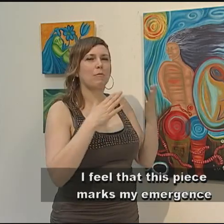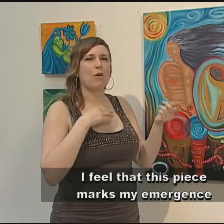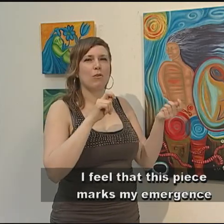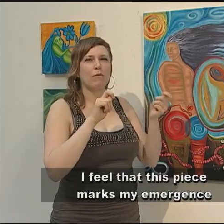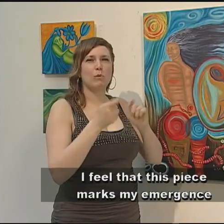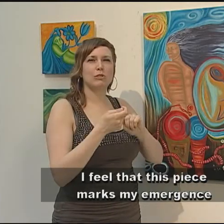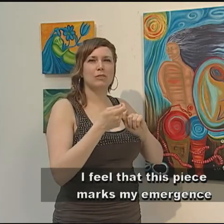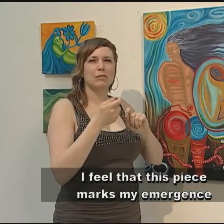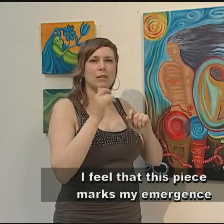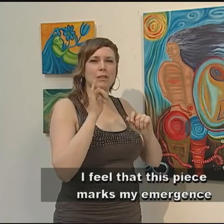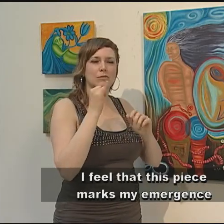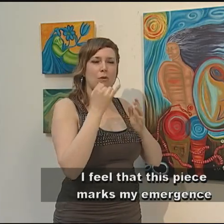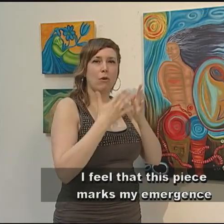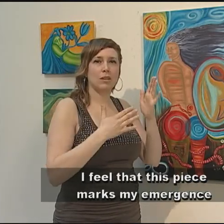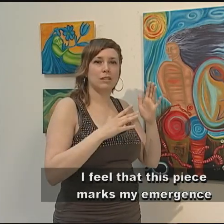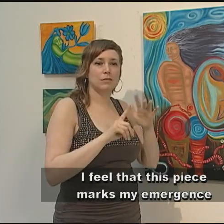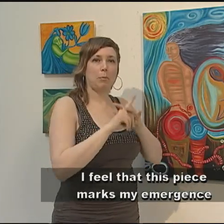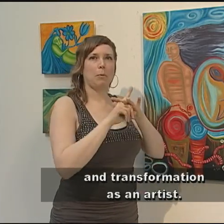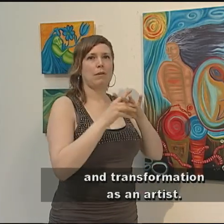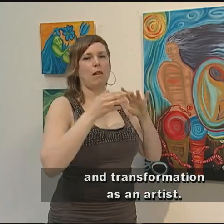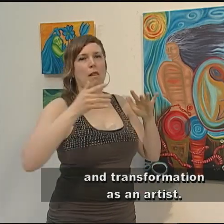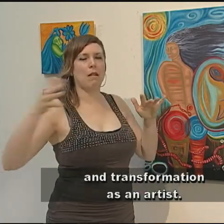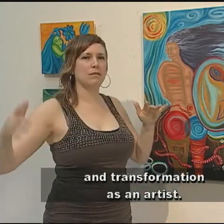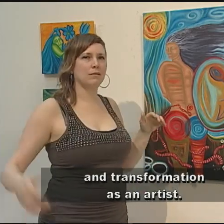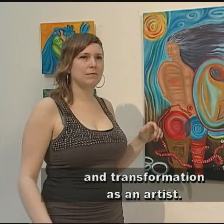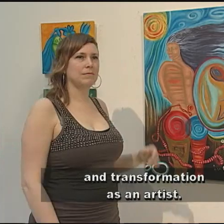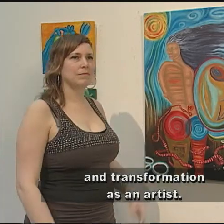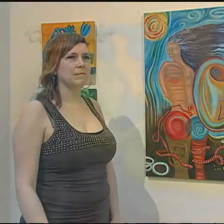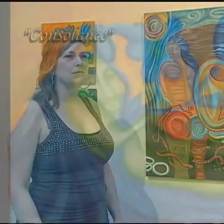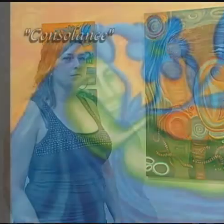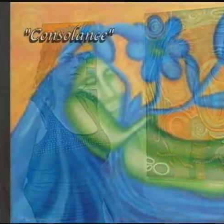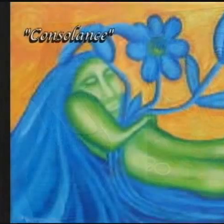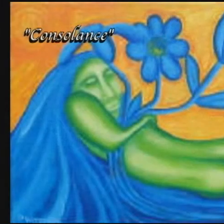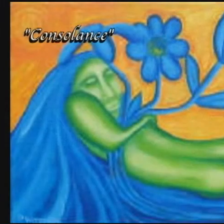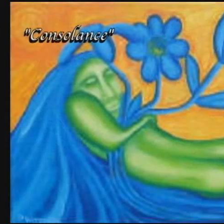I feel that this piece marks my emergence and transformation as an artist.